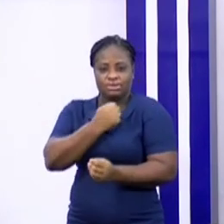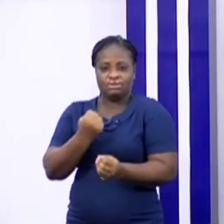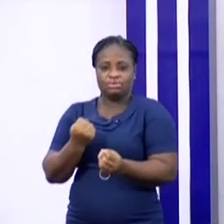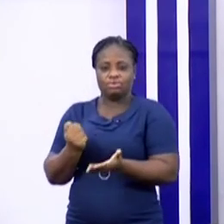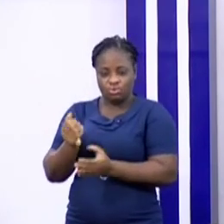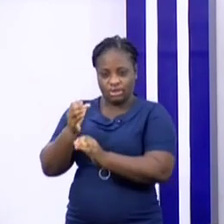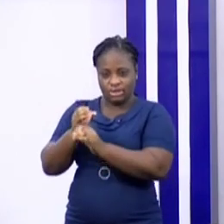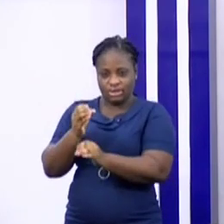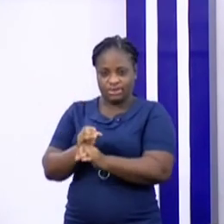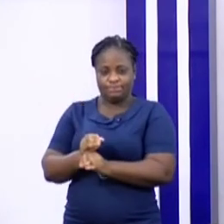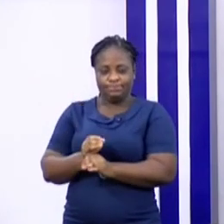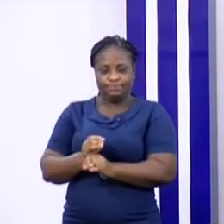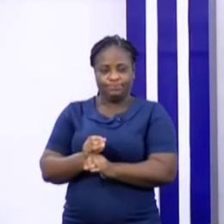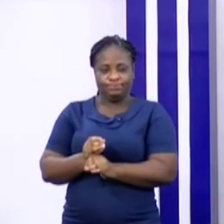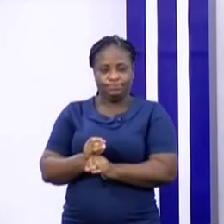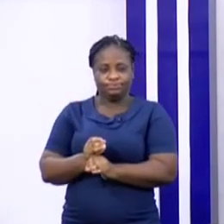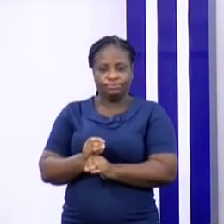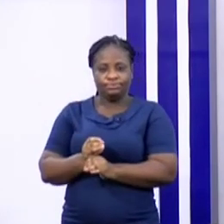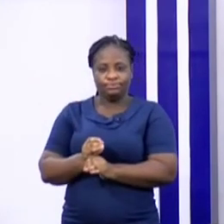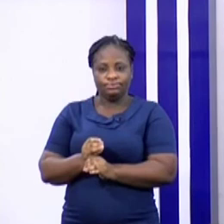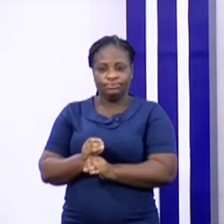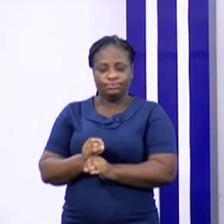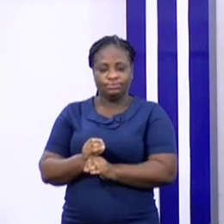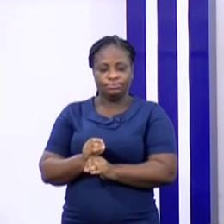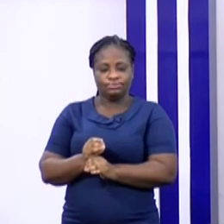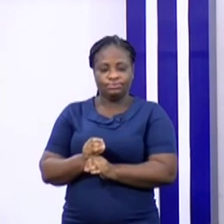cases are in Accra.